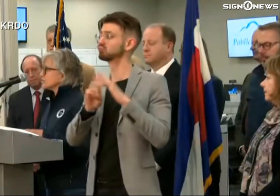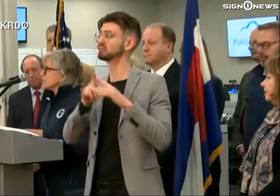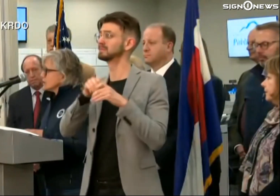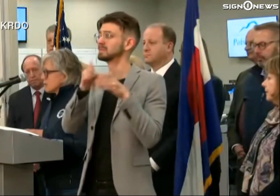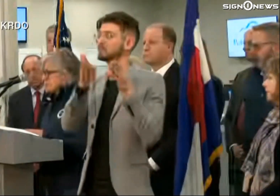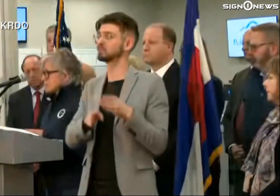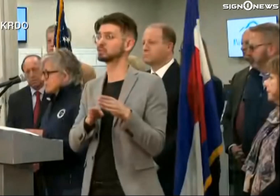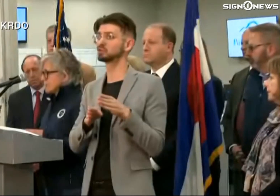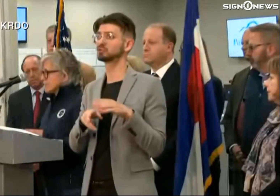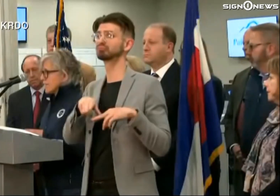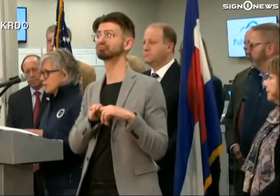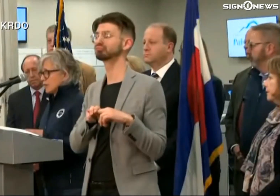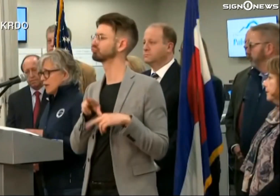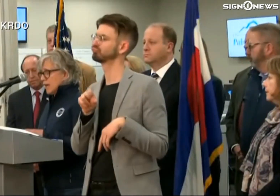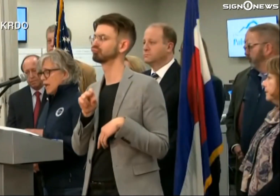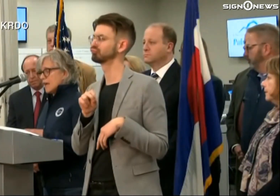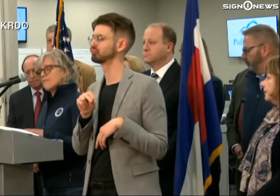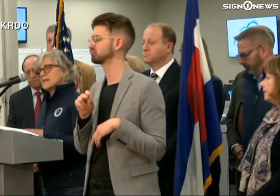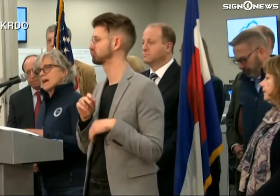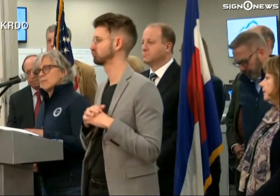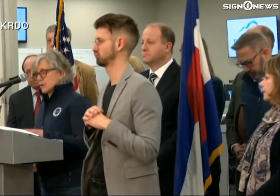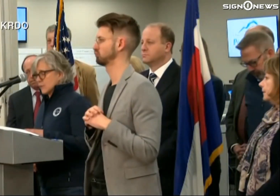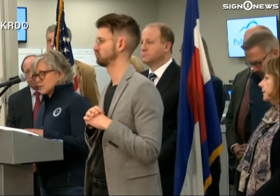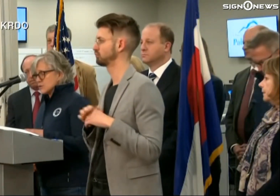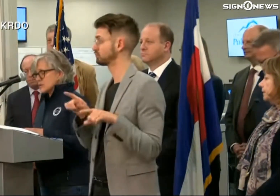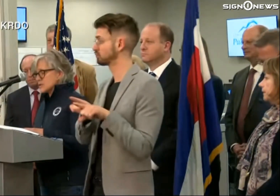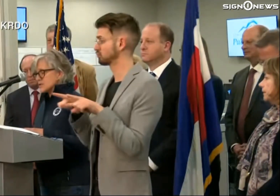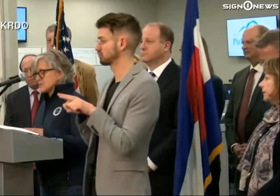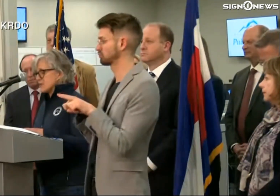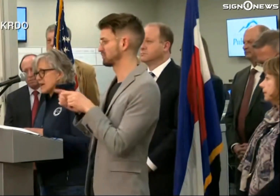an elderly or sick neighbor and find out